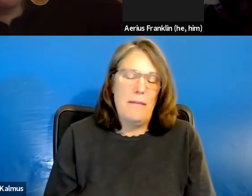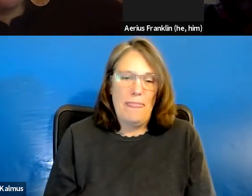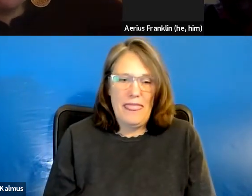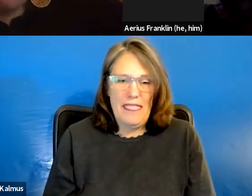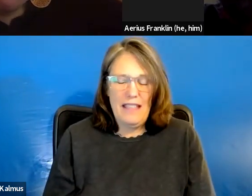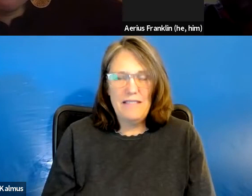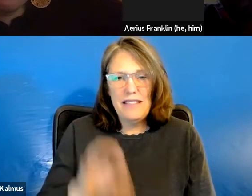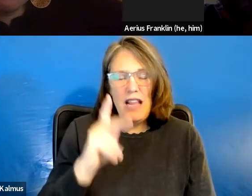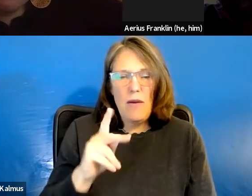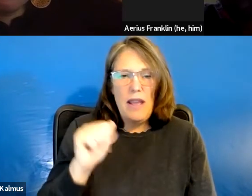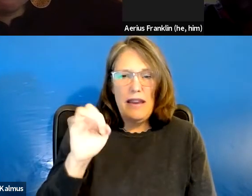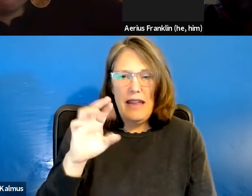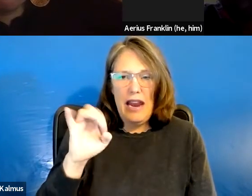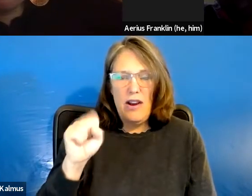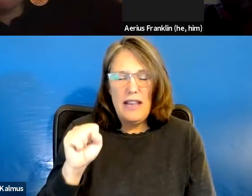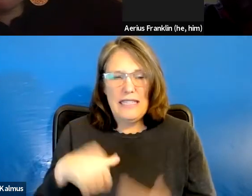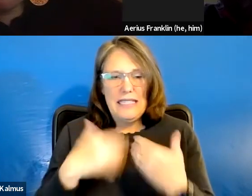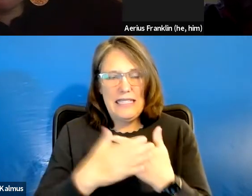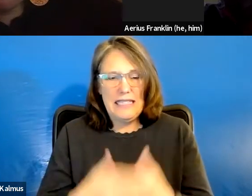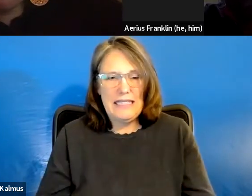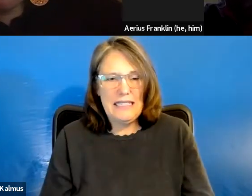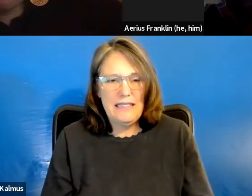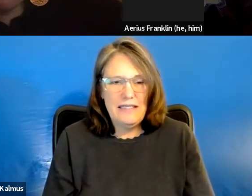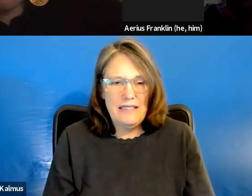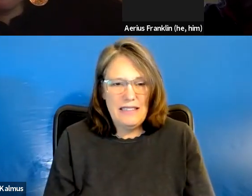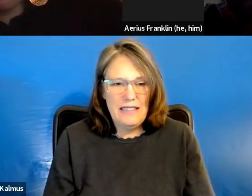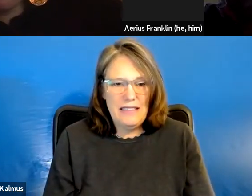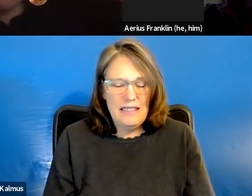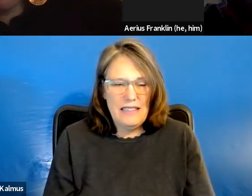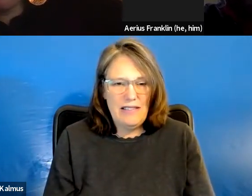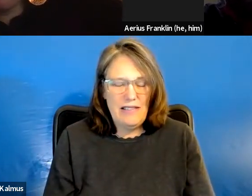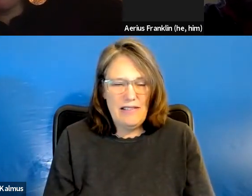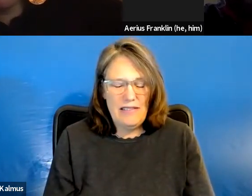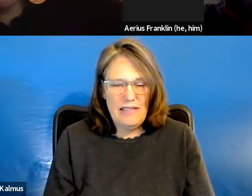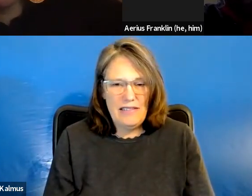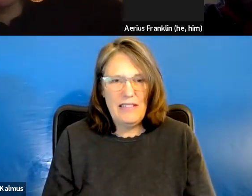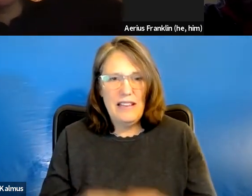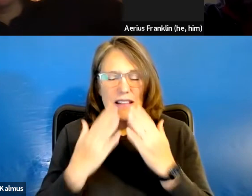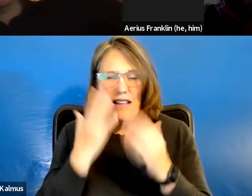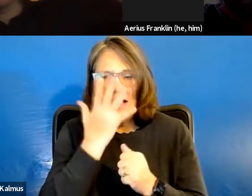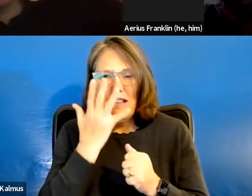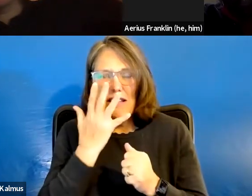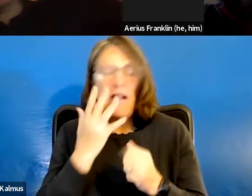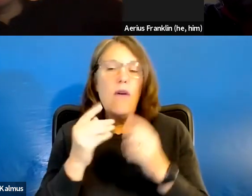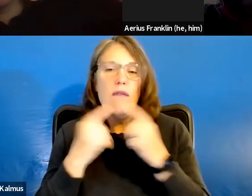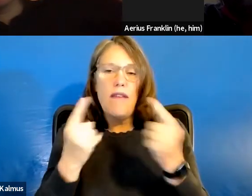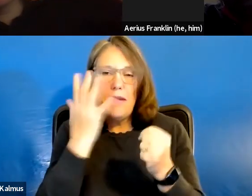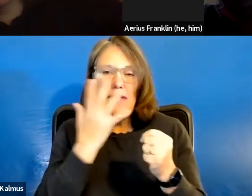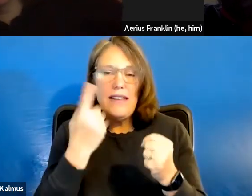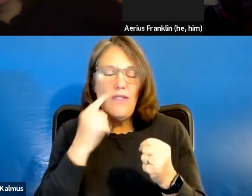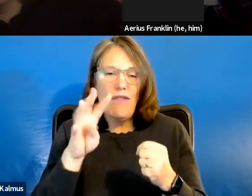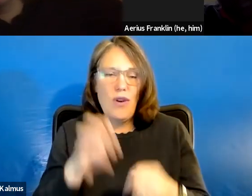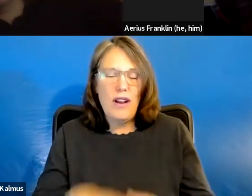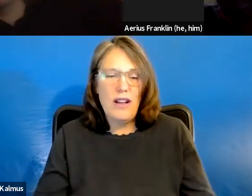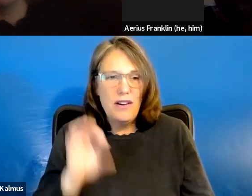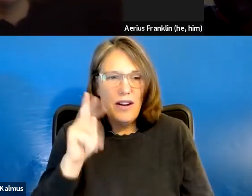All righty, Arius, you get to choose the next category. Famous faces for 400, please.